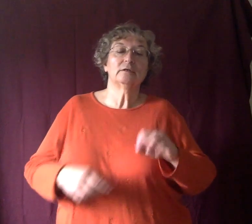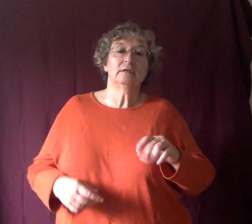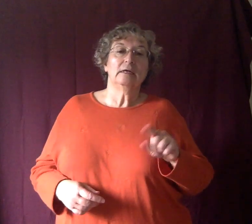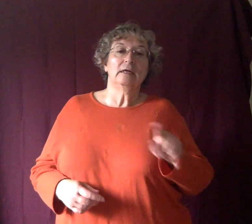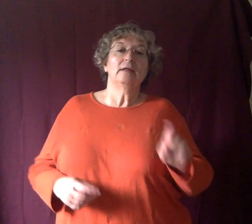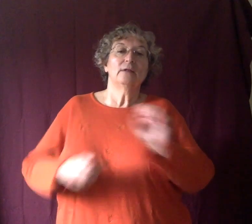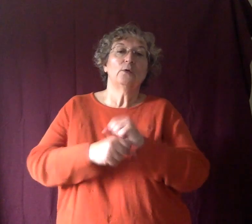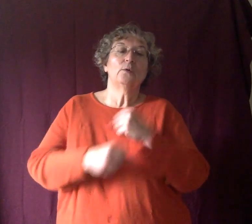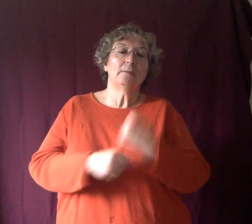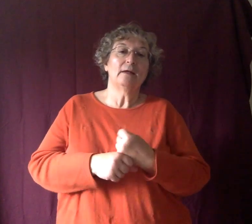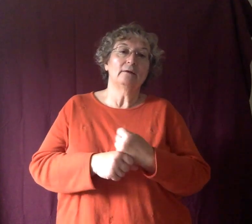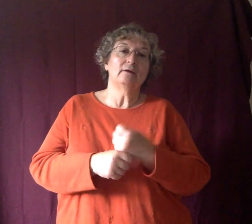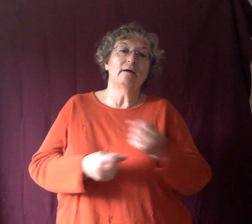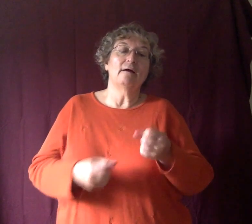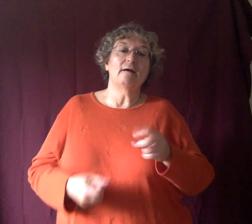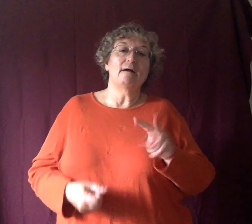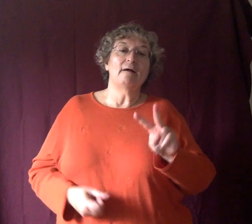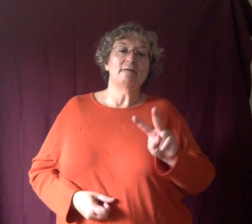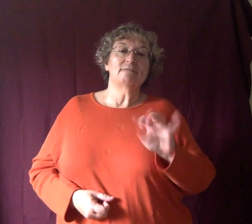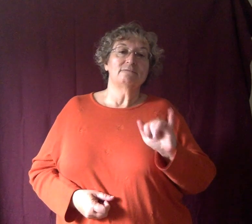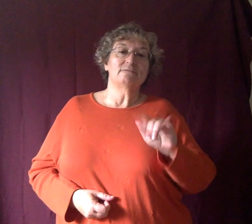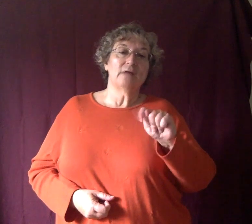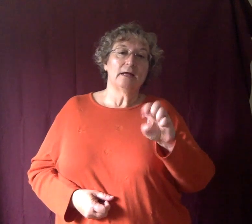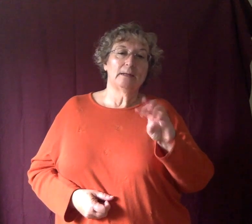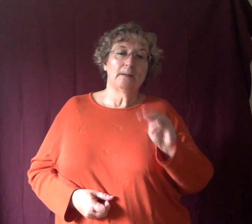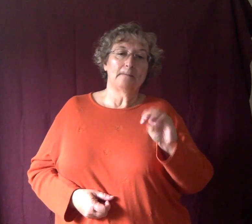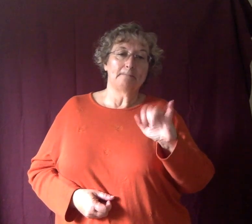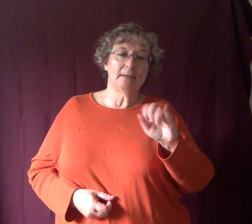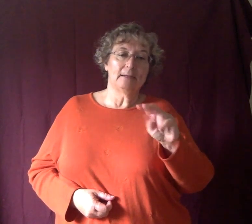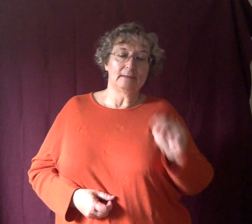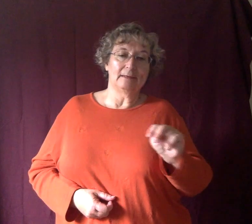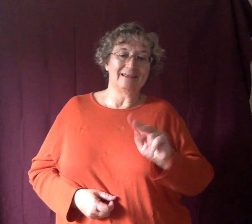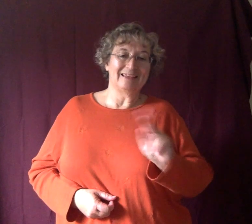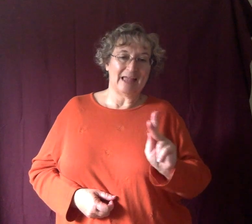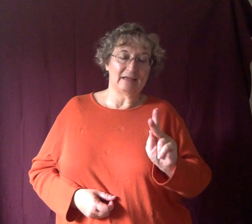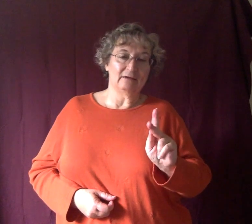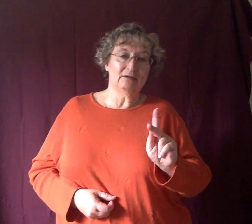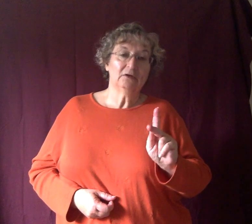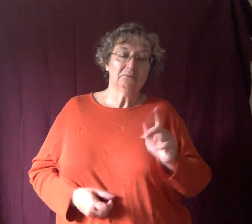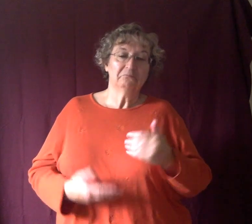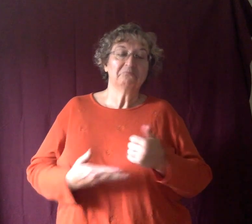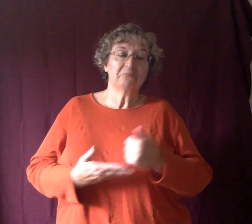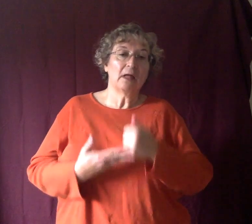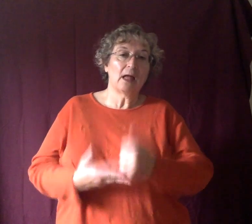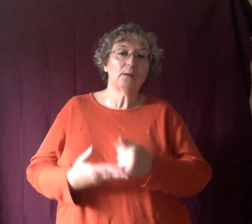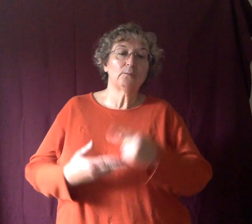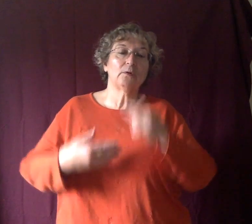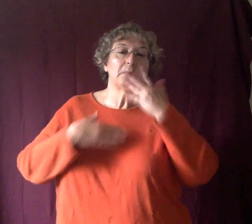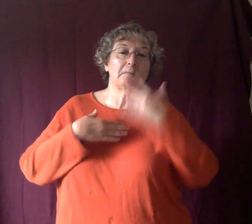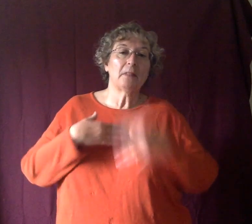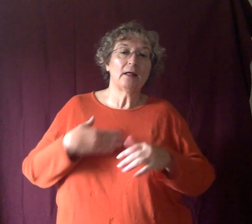produce vitamin K, a very important component in blood clotting. Your intestinal bacteria will also help you further